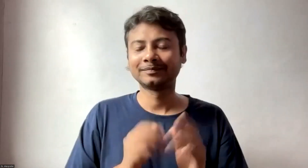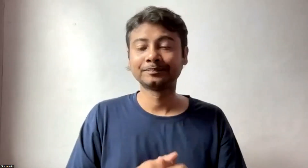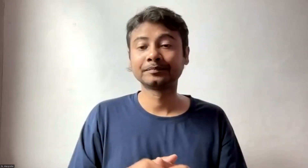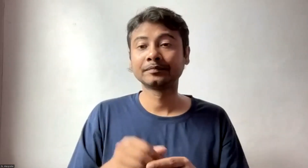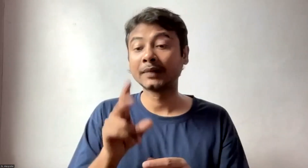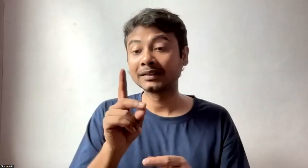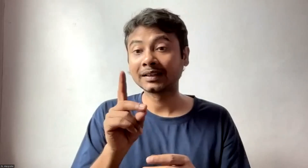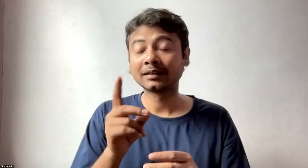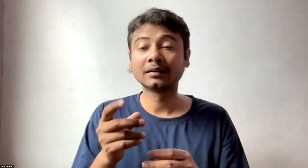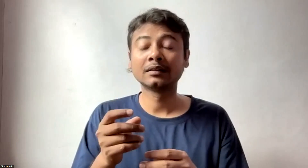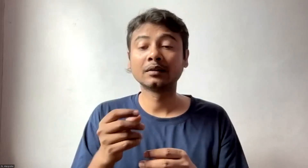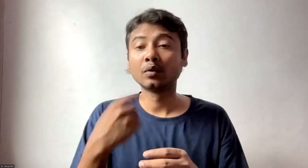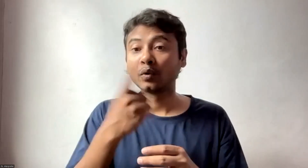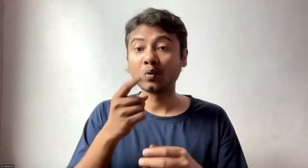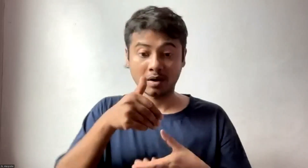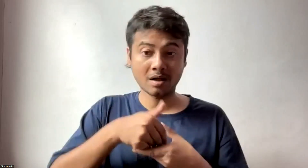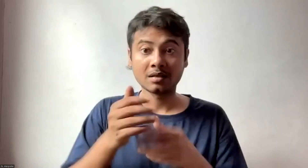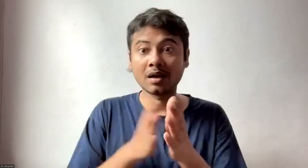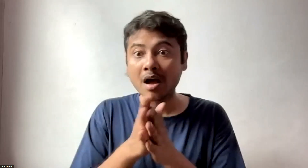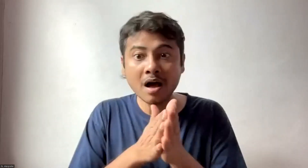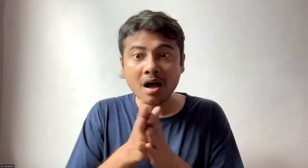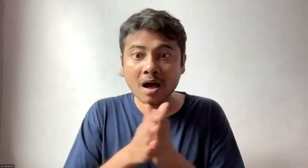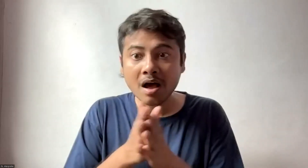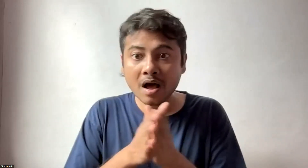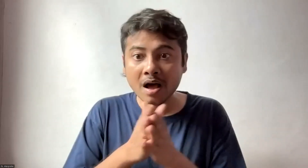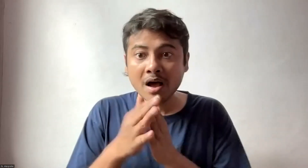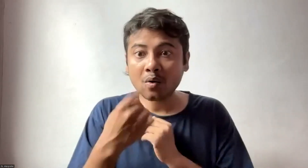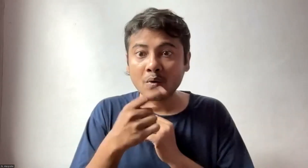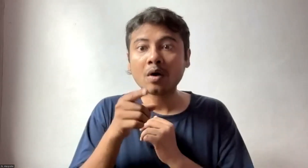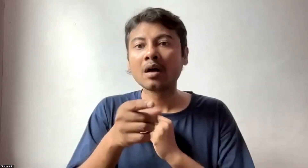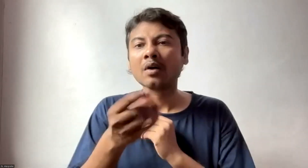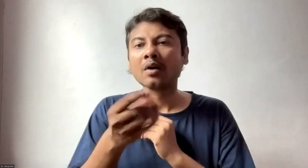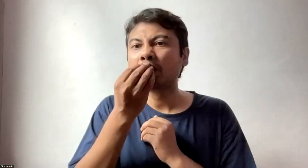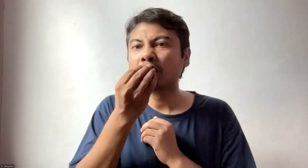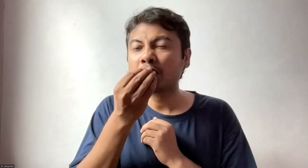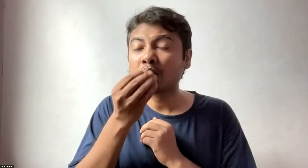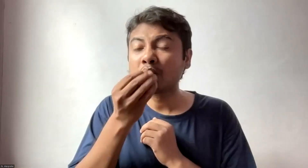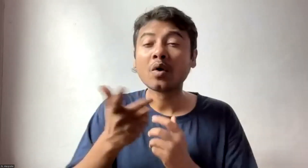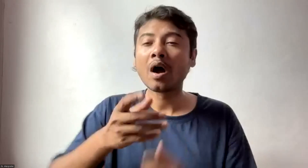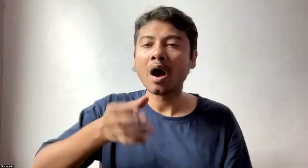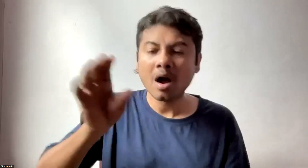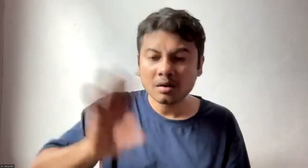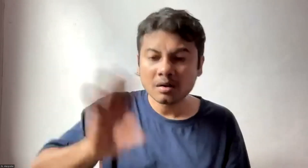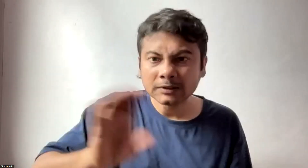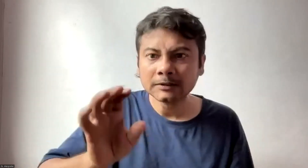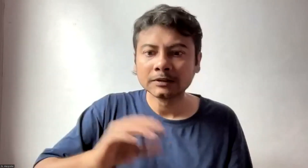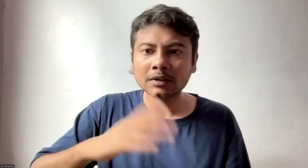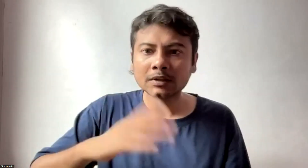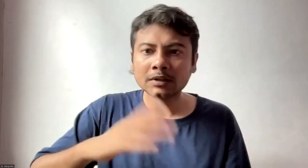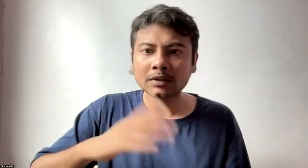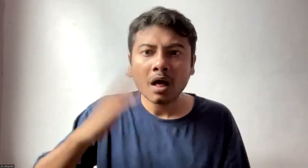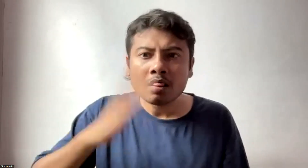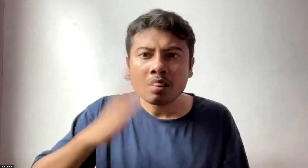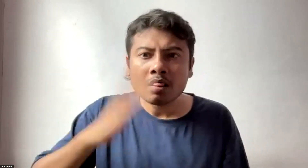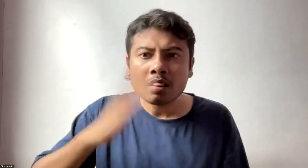and sour, that kind of food these people like. So when they eat such kind of food, it causes lot